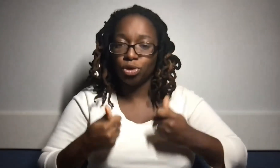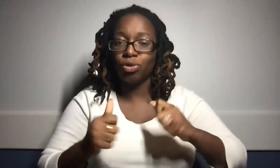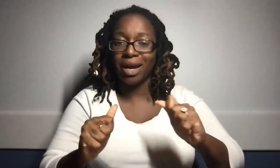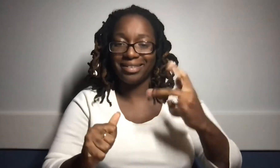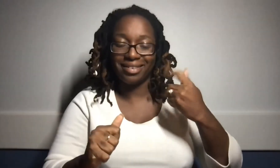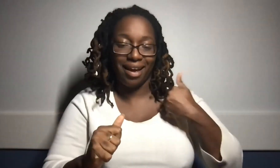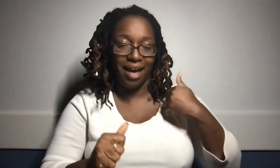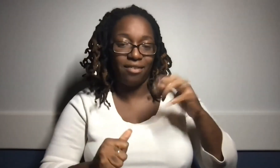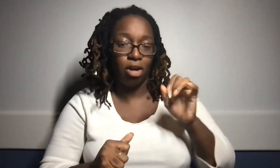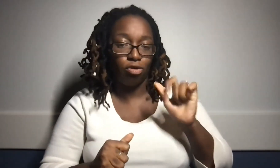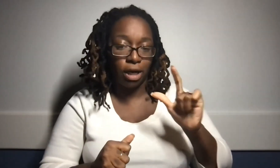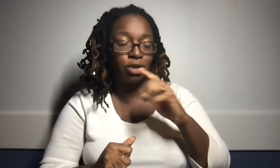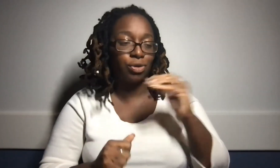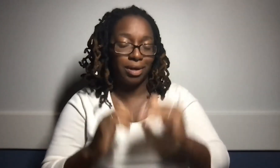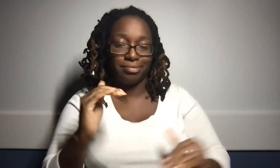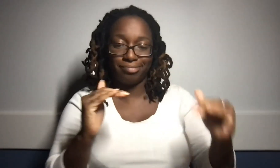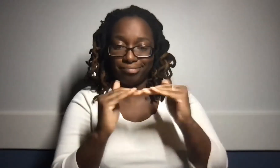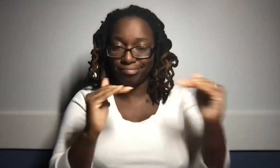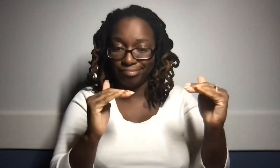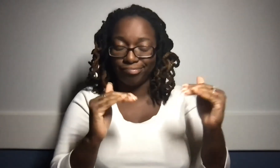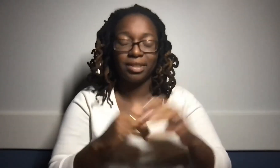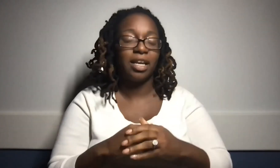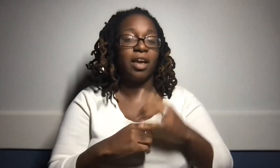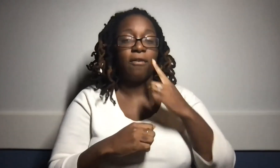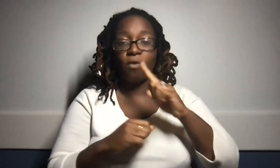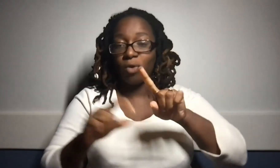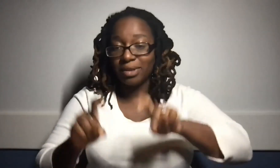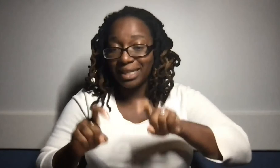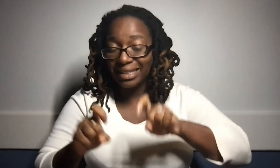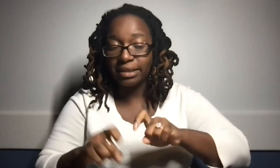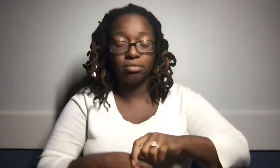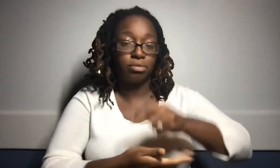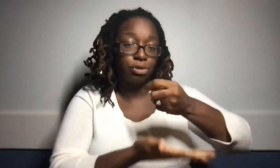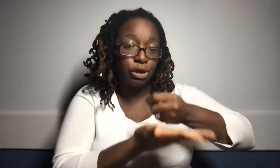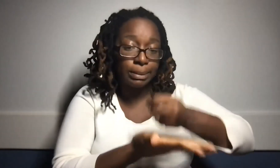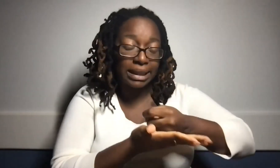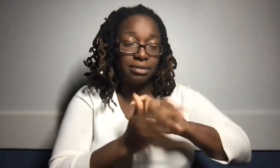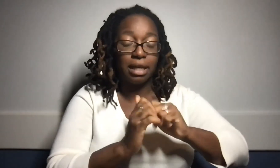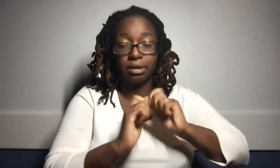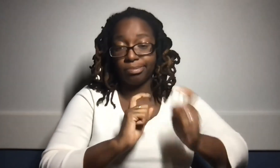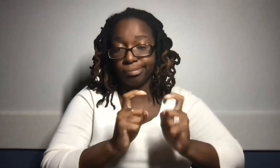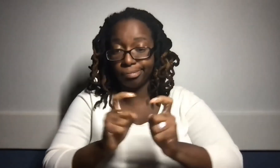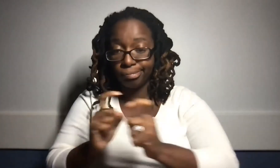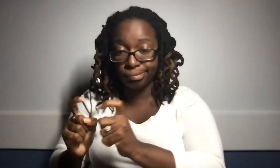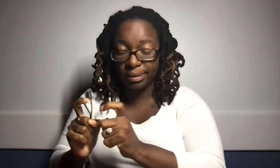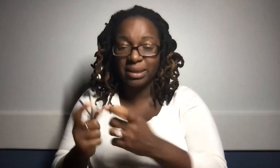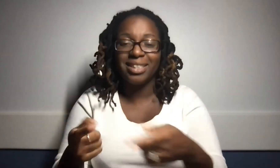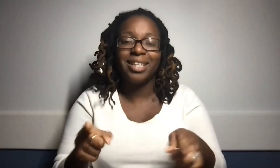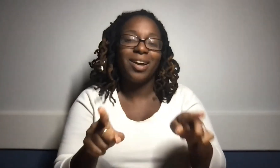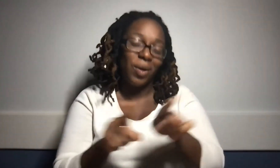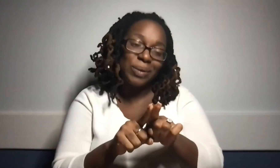and ethnic equity in vaccine distribution, testing, and treatment administration, and also the